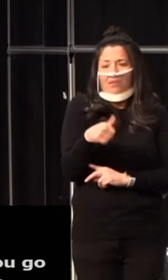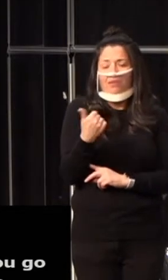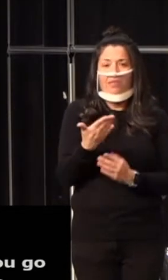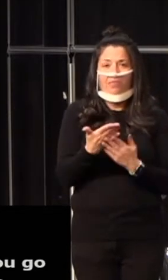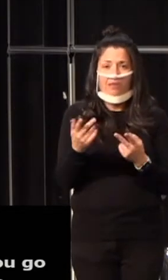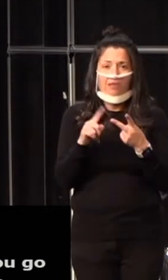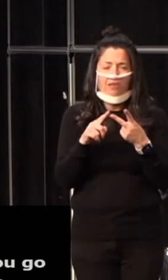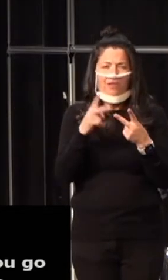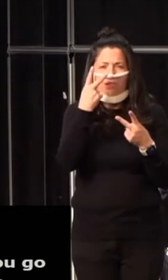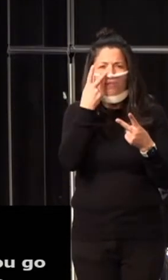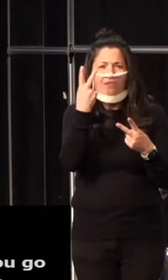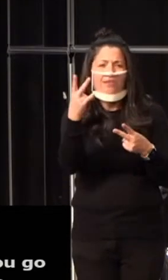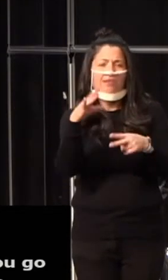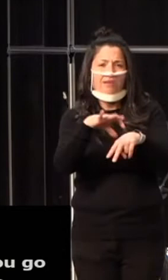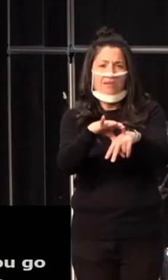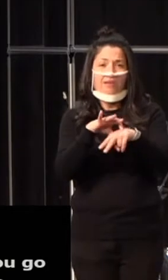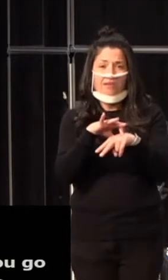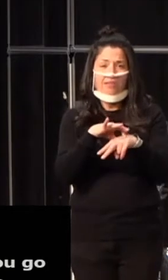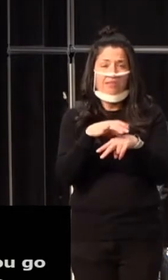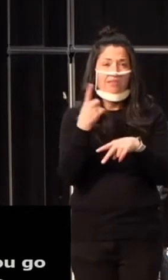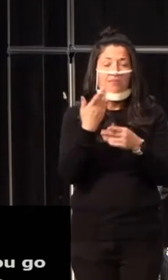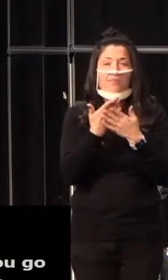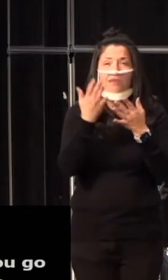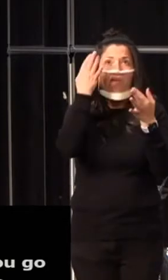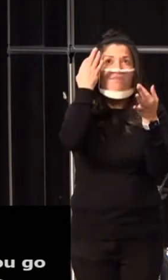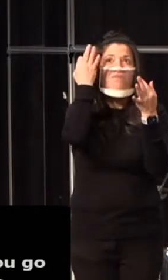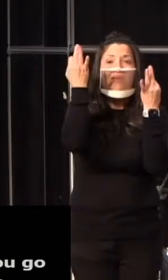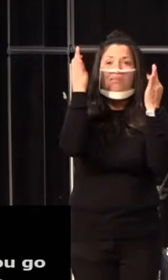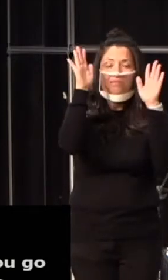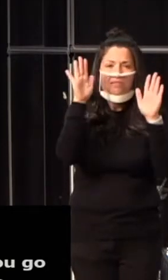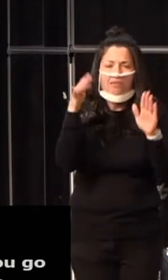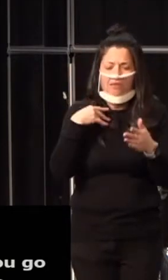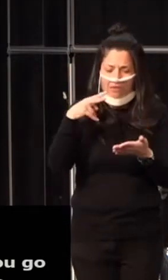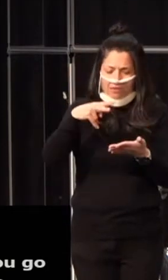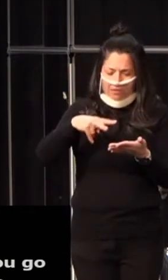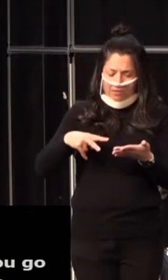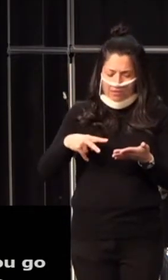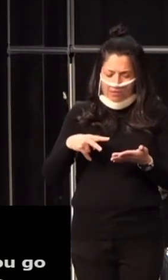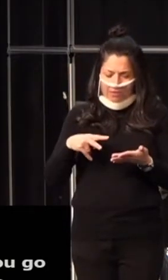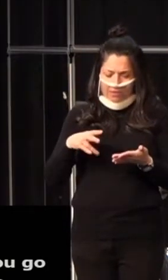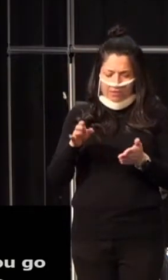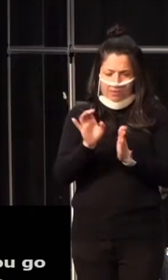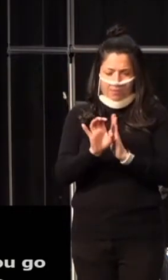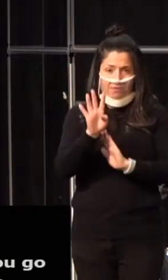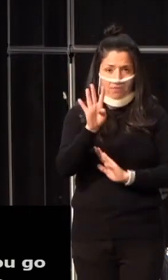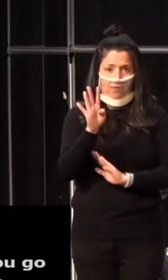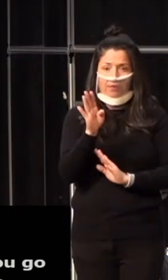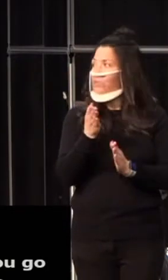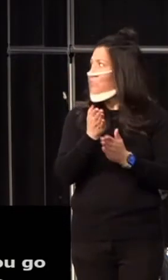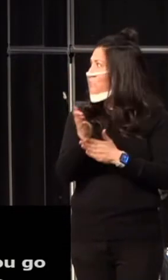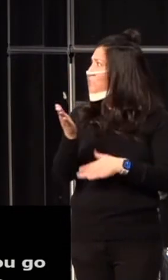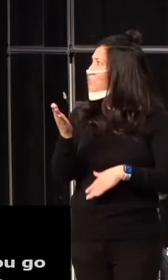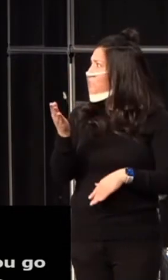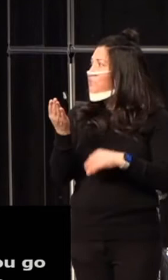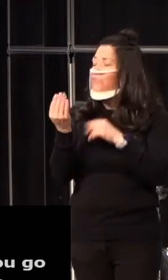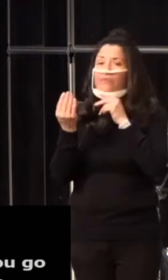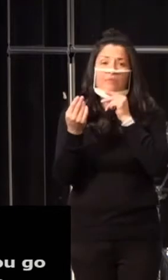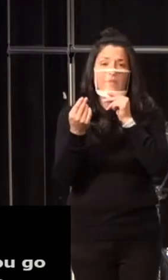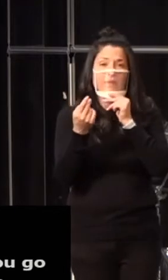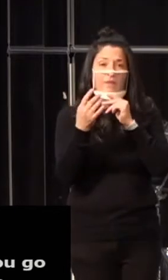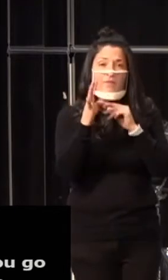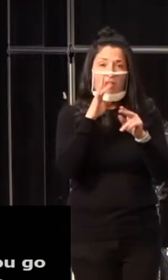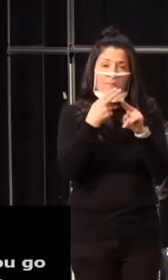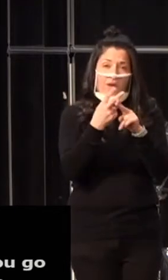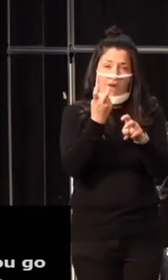something fascinating as I was studying chapters 4 through 14, this idea of hardening the heart actually is brought up 20 different